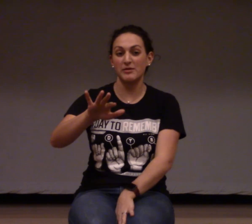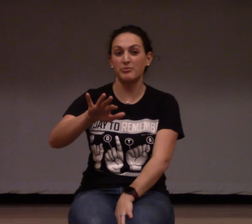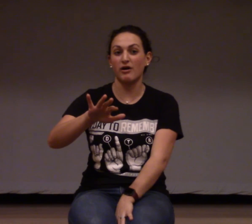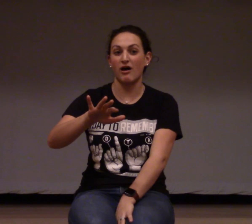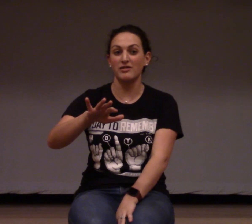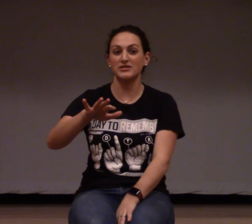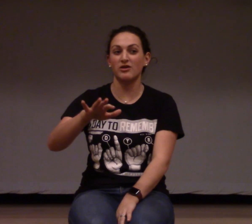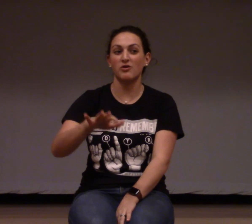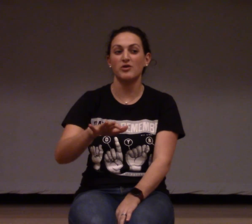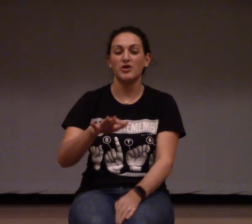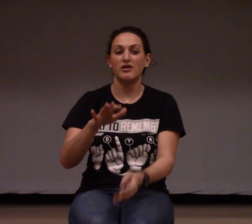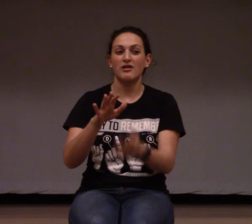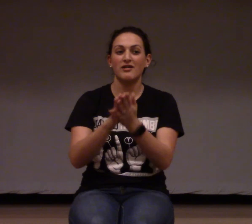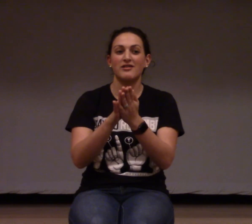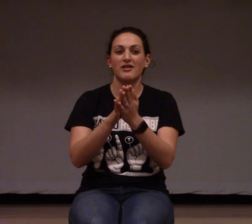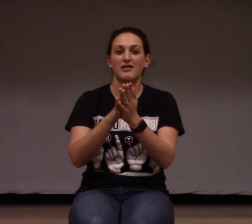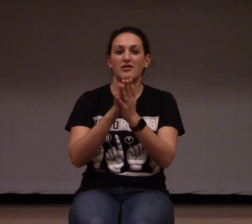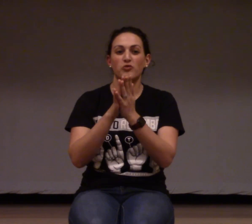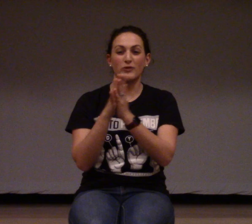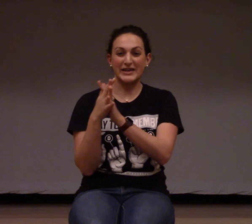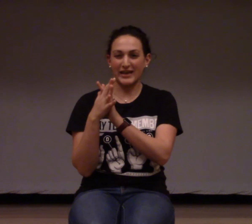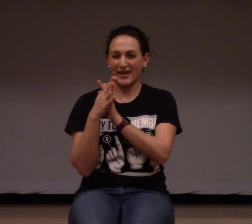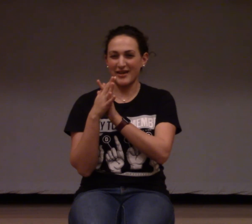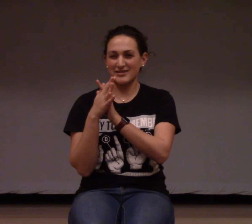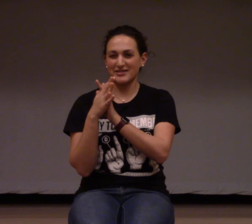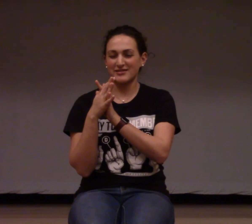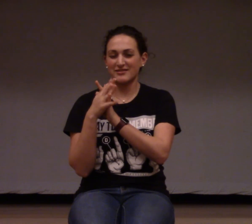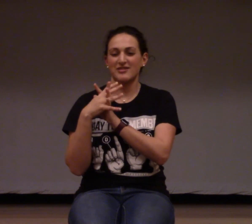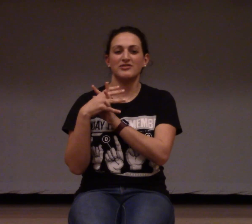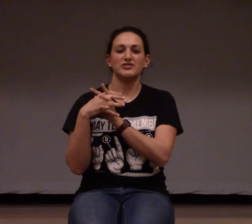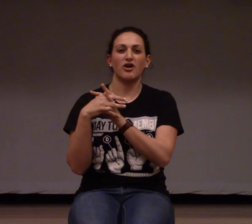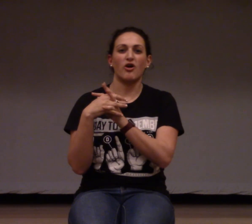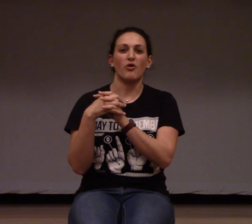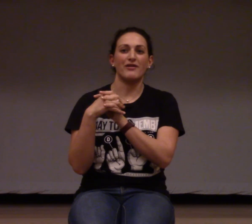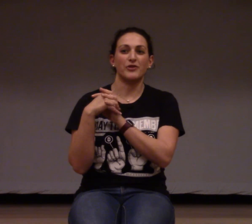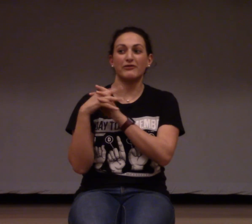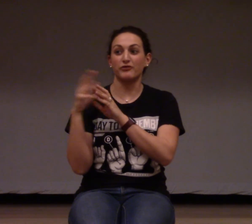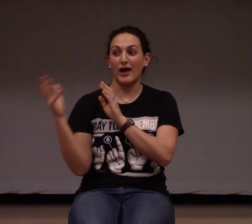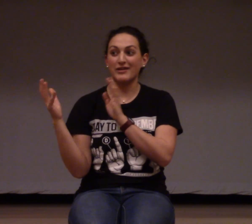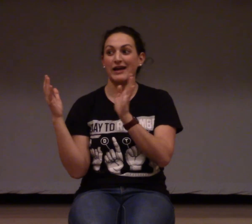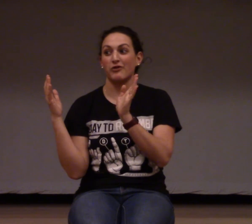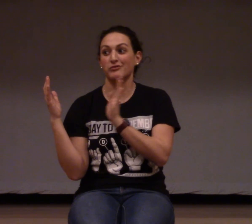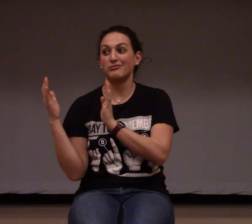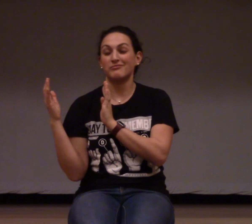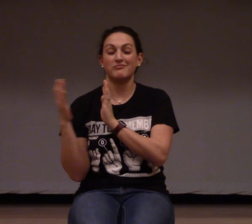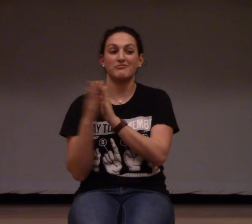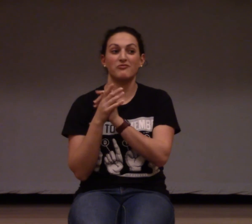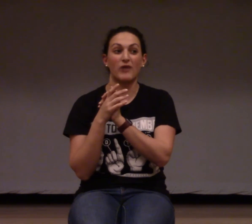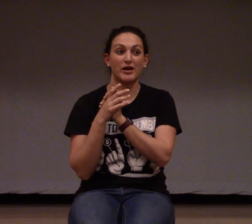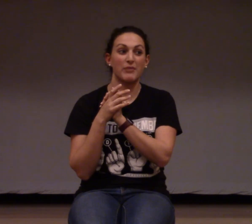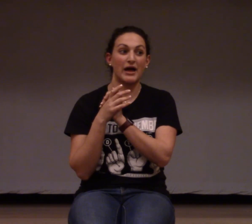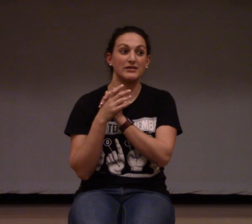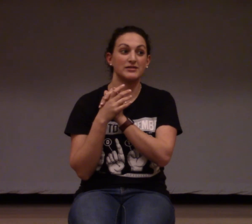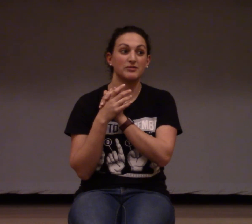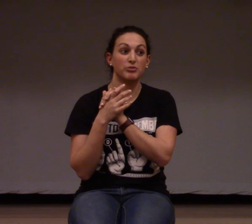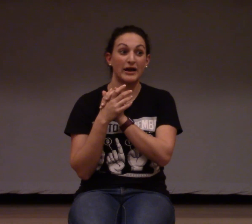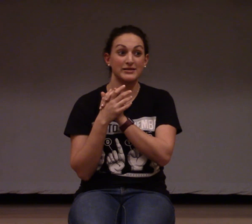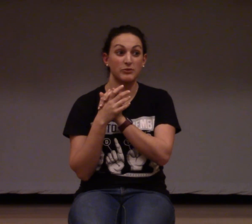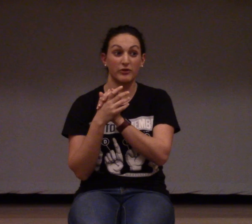but also reading it. So if you have a friend, I would recommend practicing with a friend